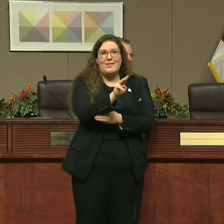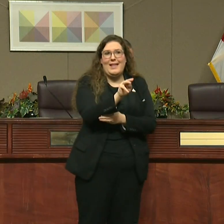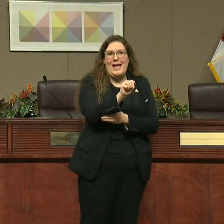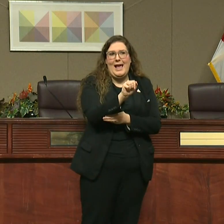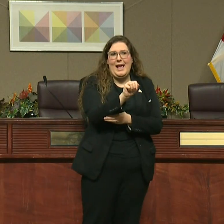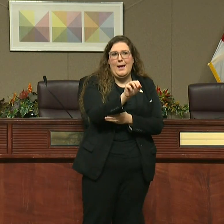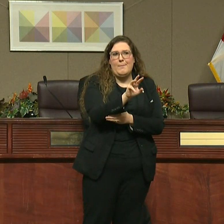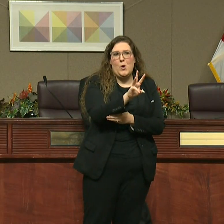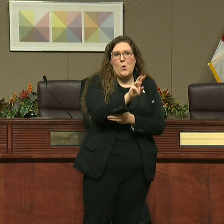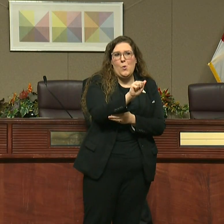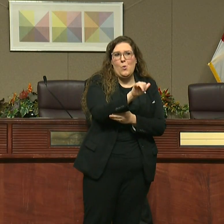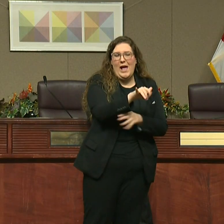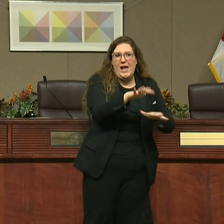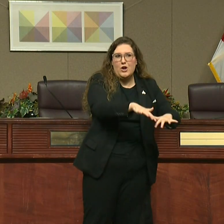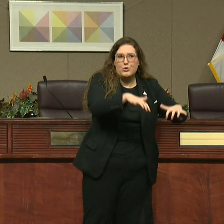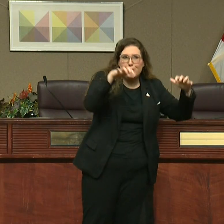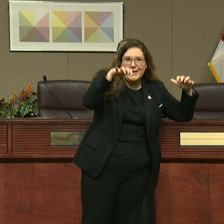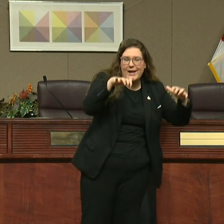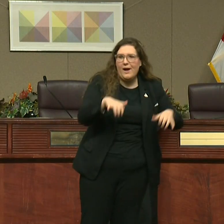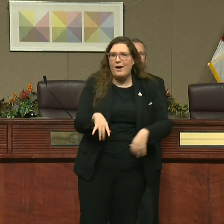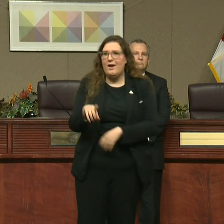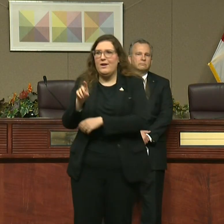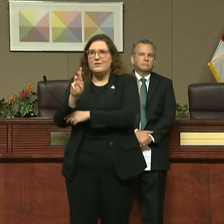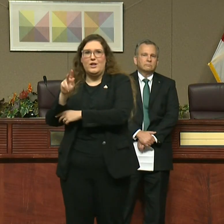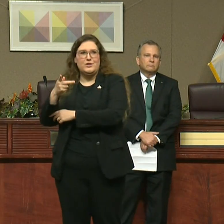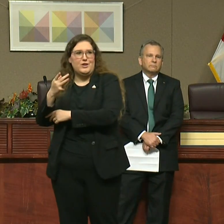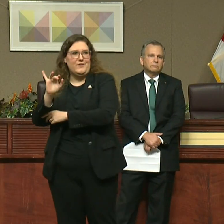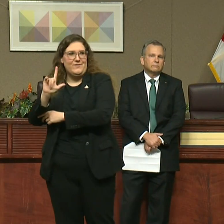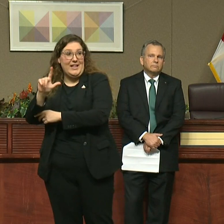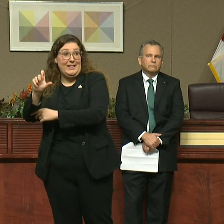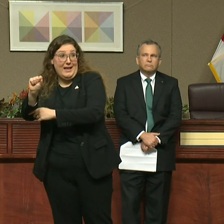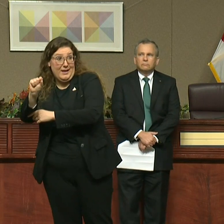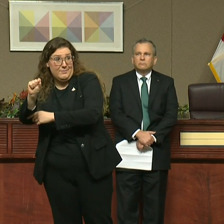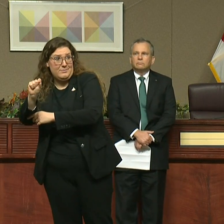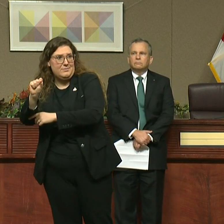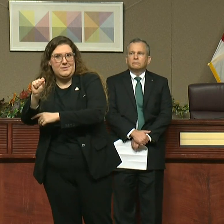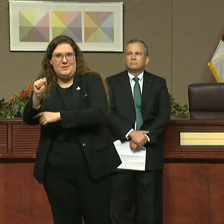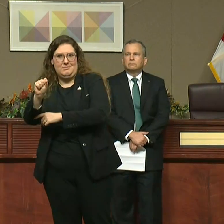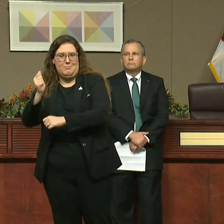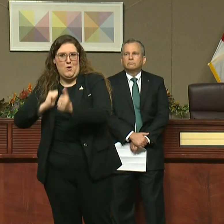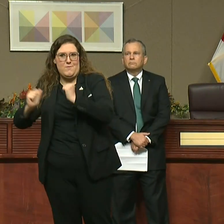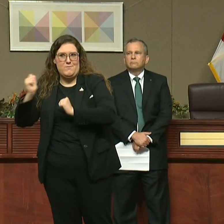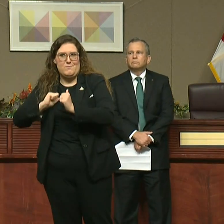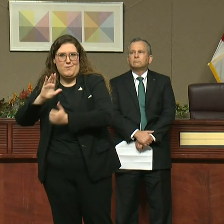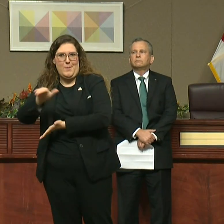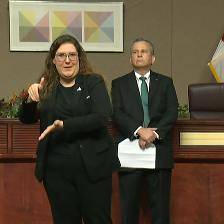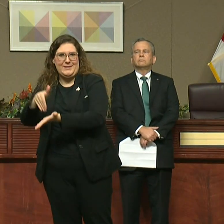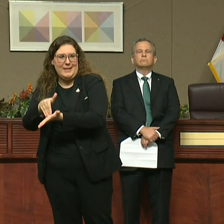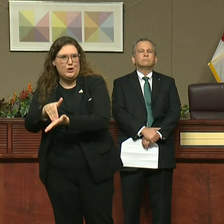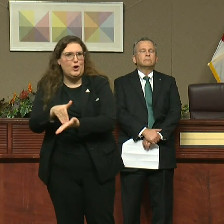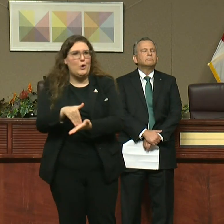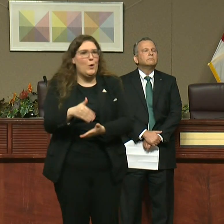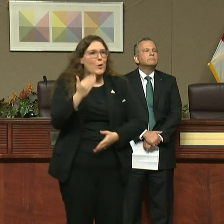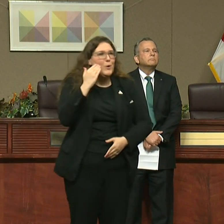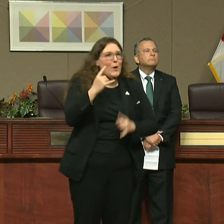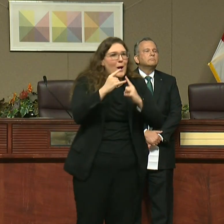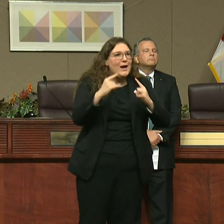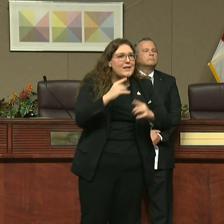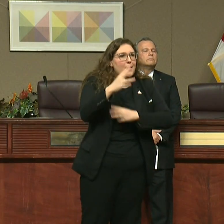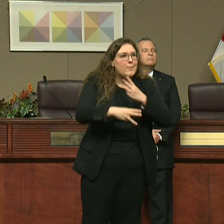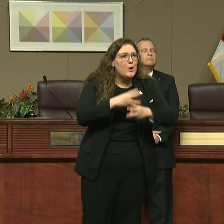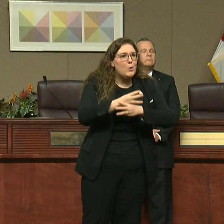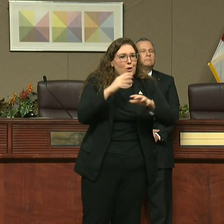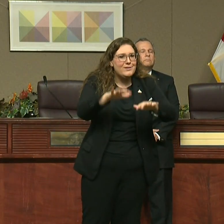Phillips Performing Arts Center, the expansion of the Camping World Stadium, and some of the dollars have